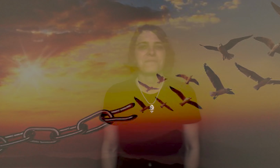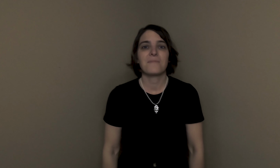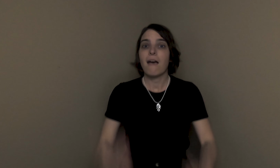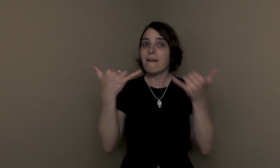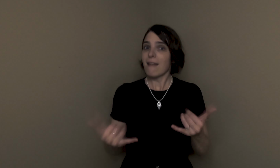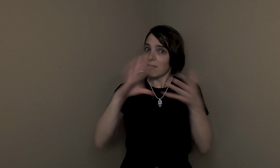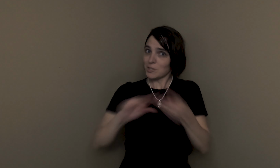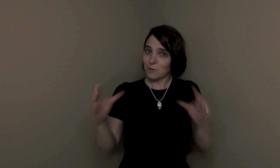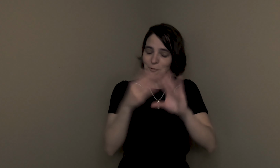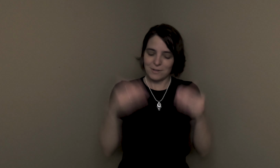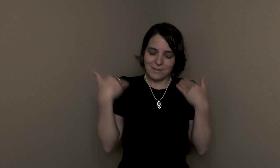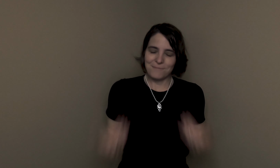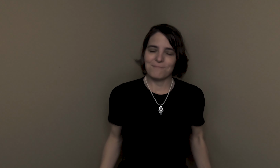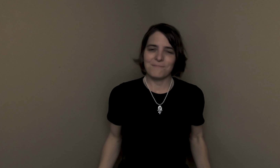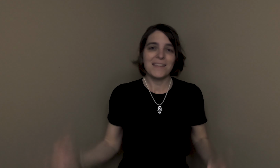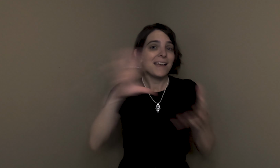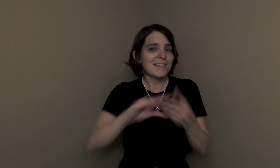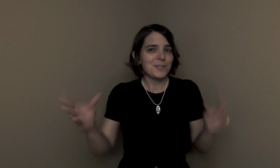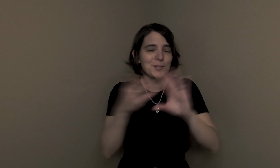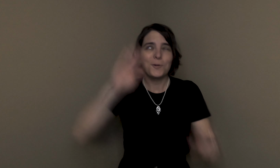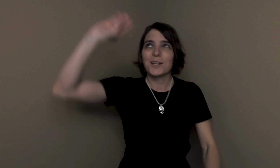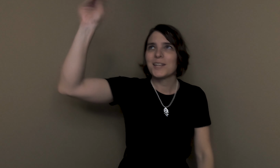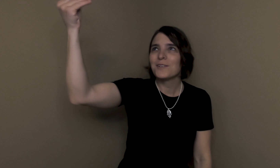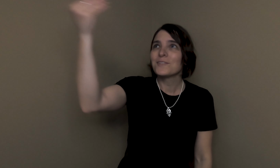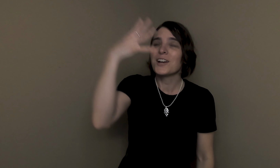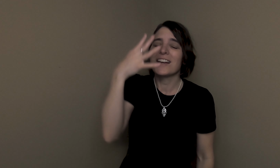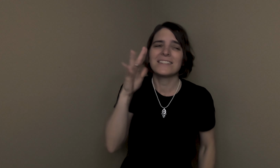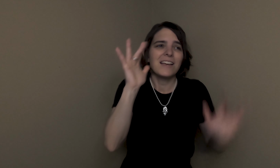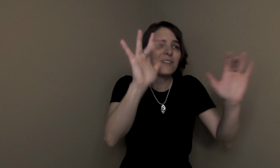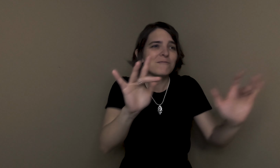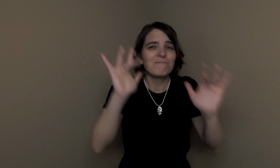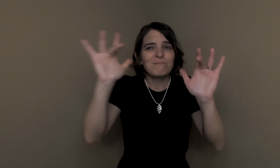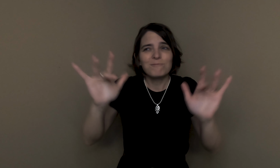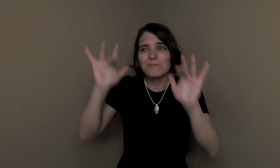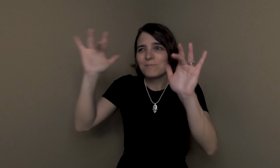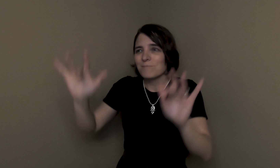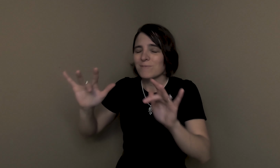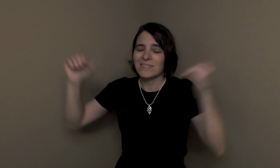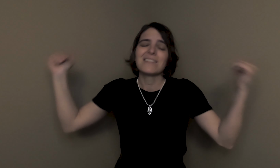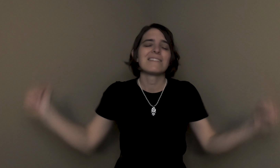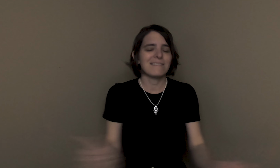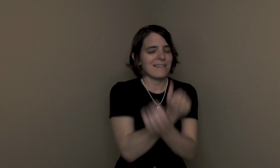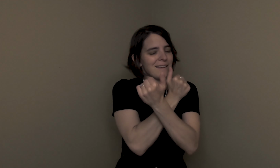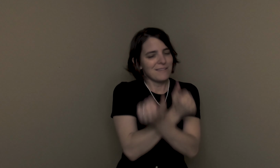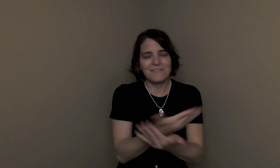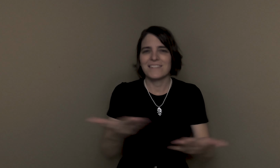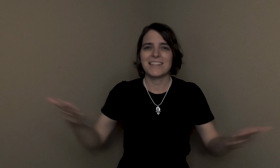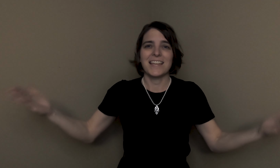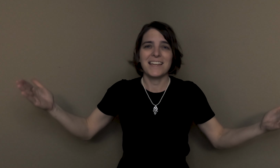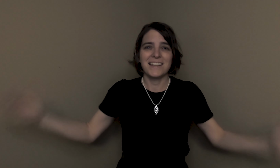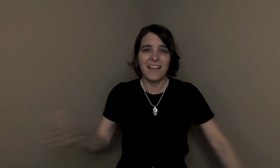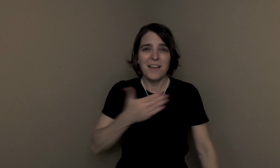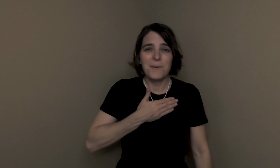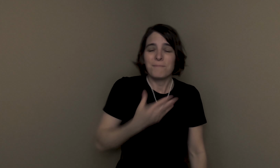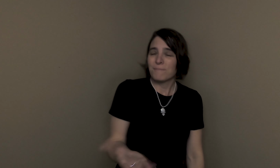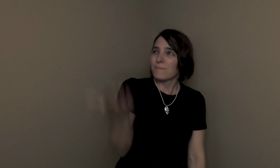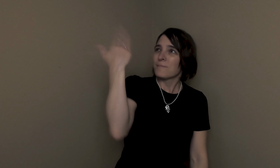Now the story of me is a story of grace Fingerprints of mercy on every page No more